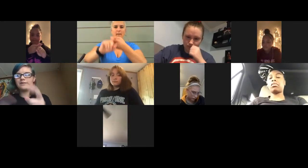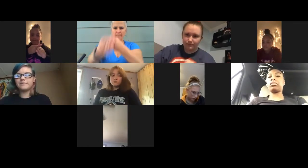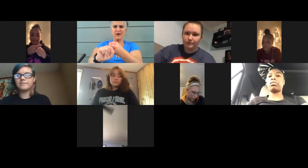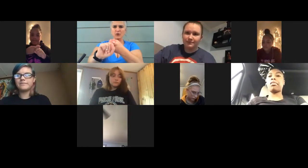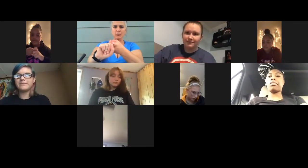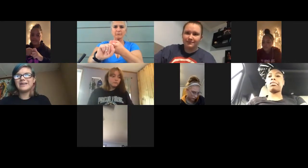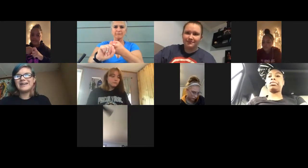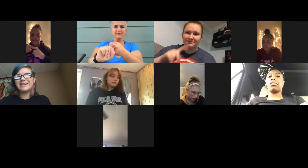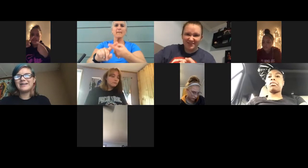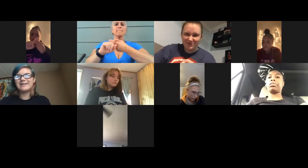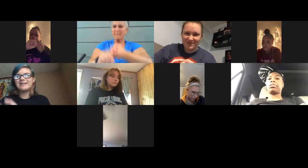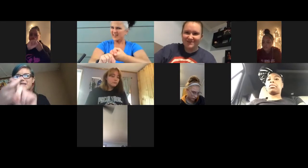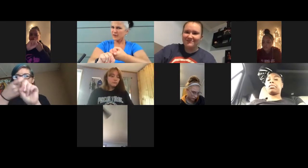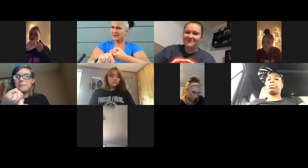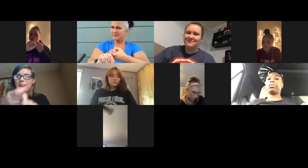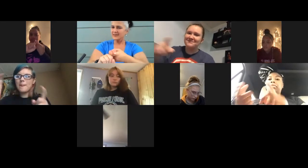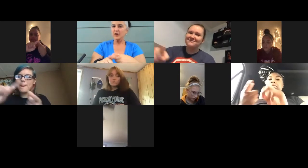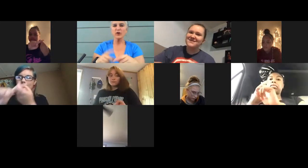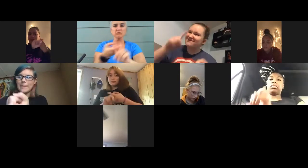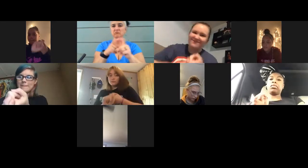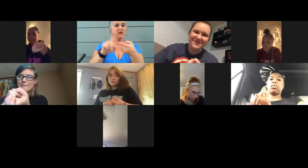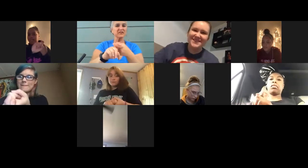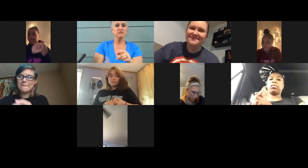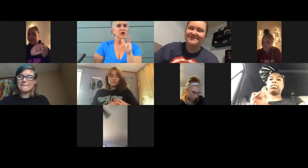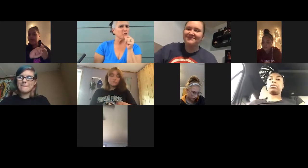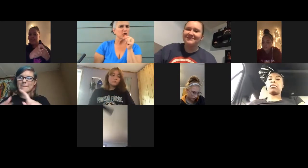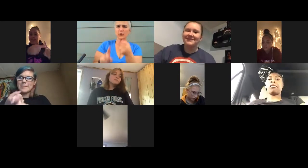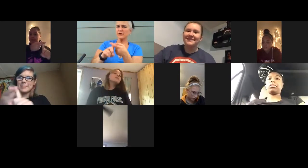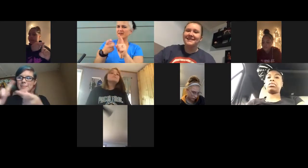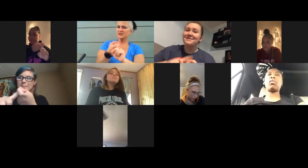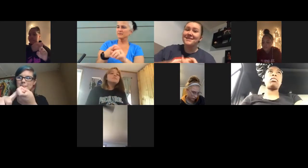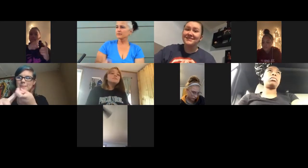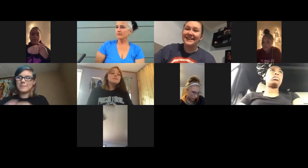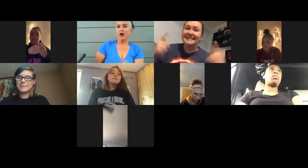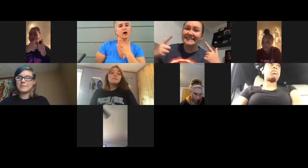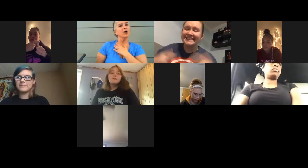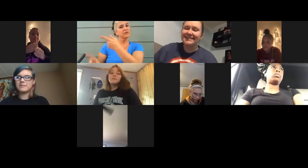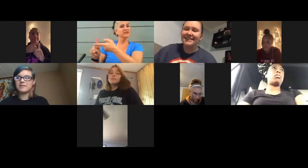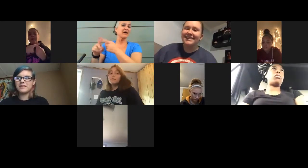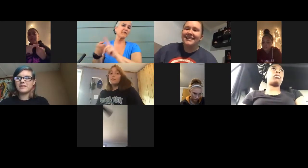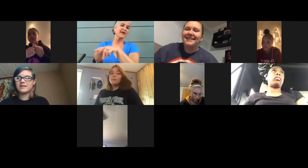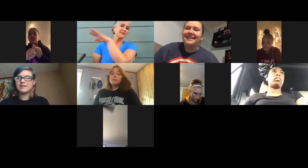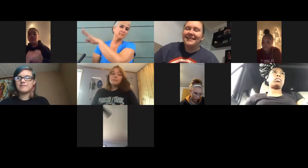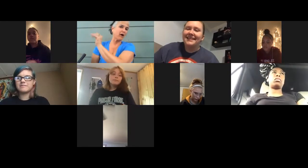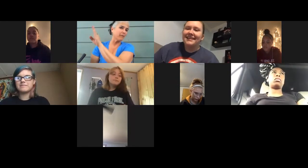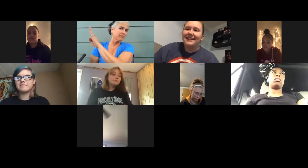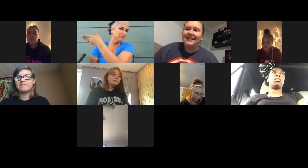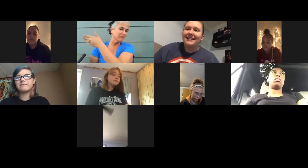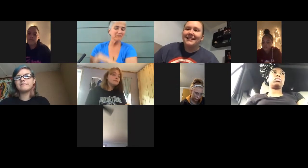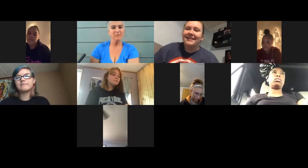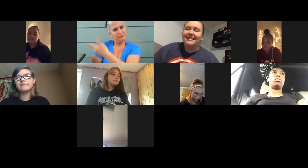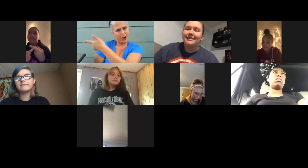emphasize it. Boom. Or just friends. Who are your friends? Oh, this is my friend,